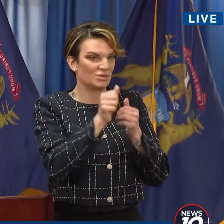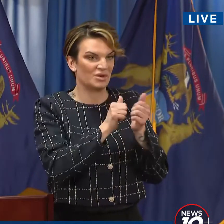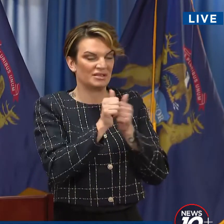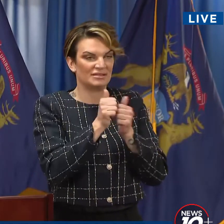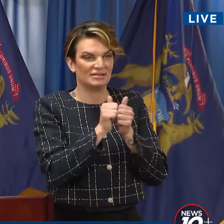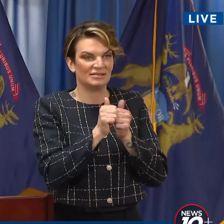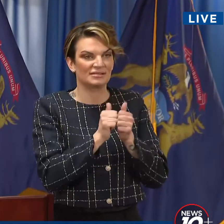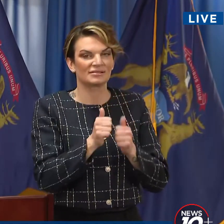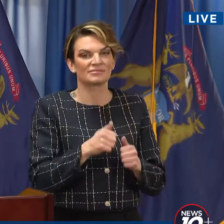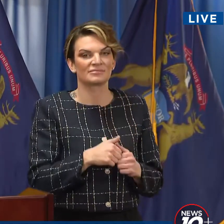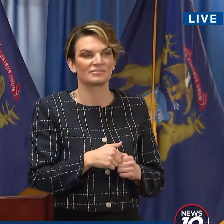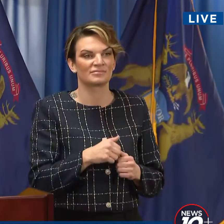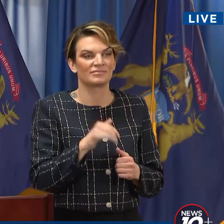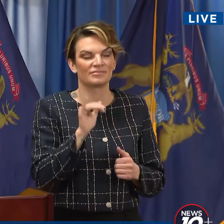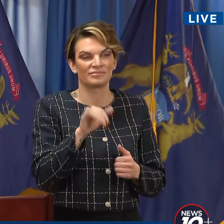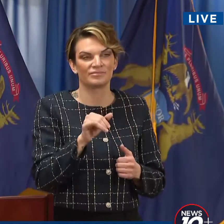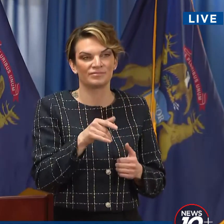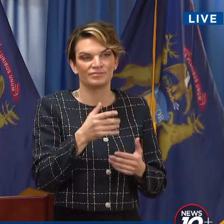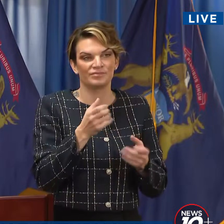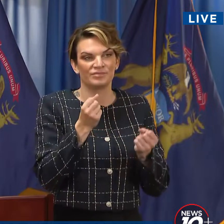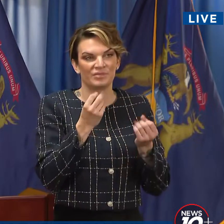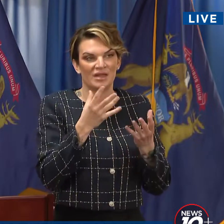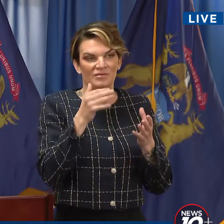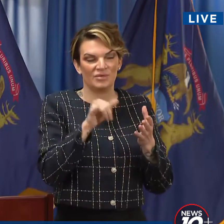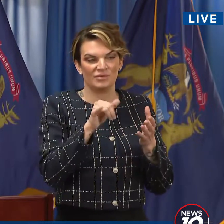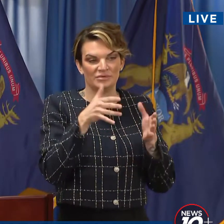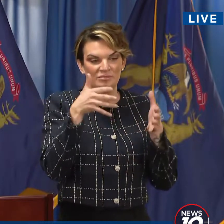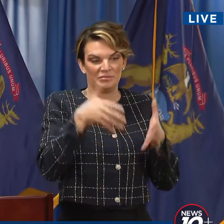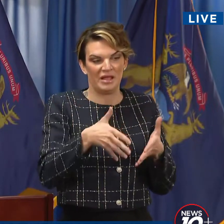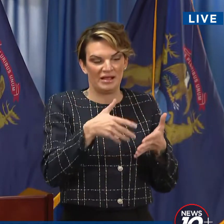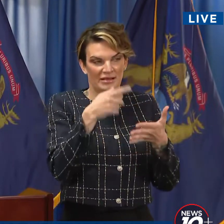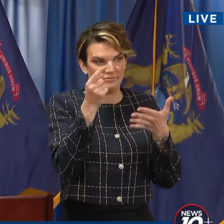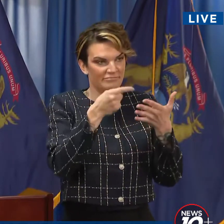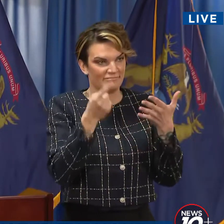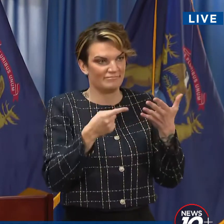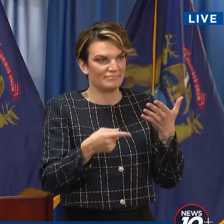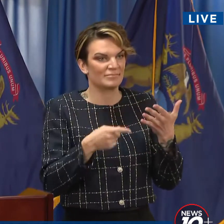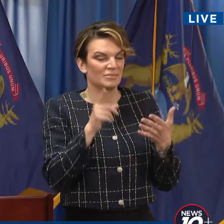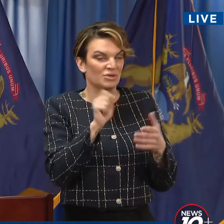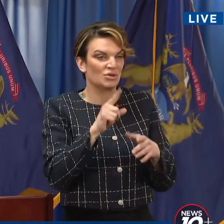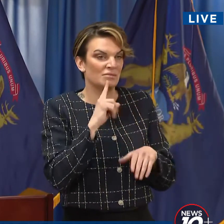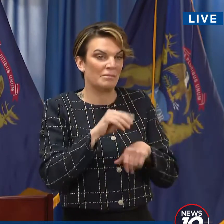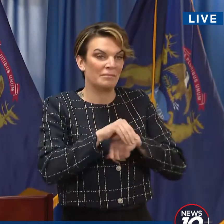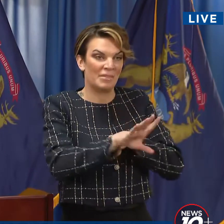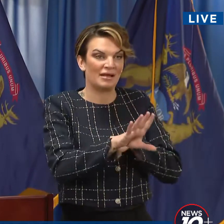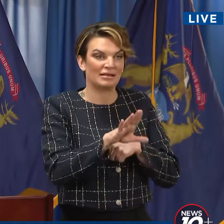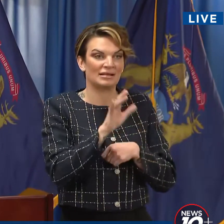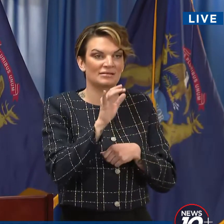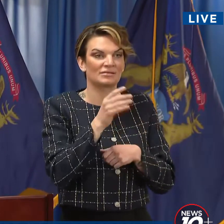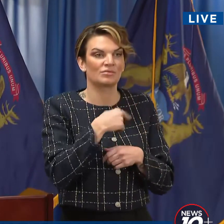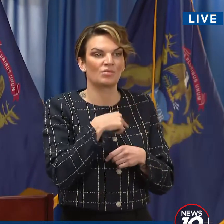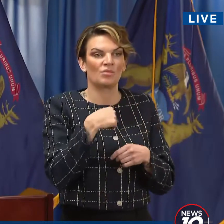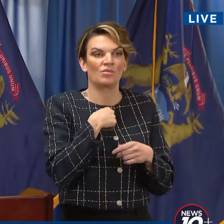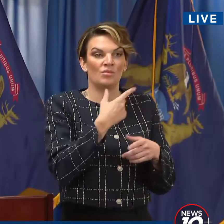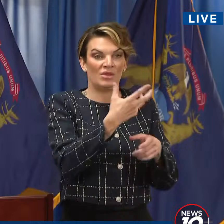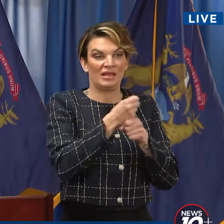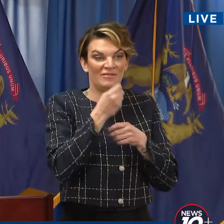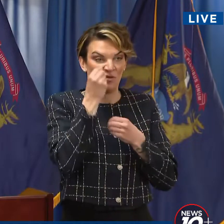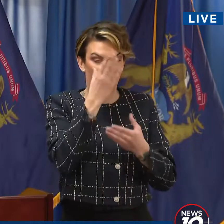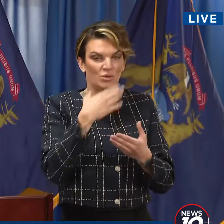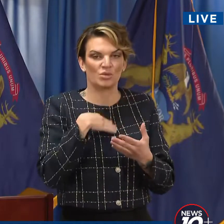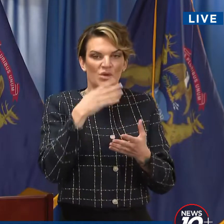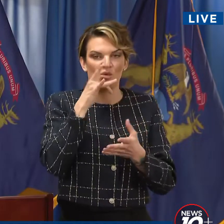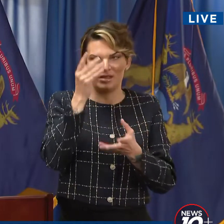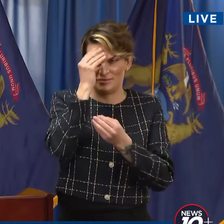statewide races, a lot of those remaining factors could impact it. And so we'll just report things as we know them, I think, at